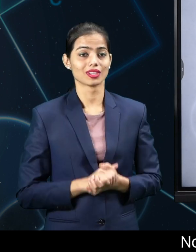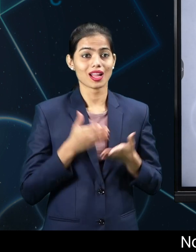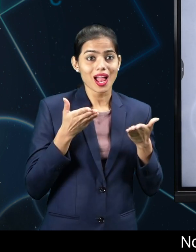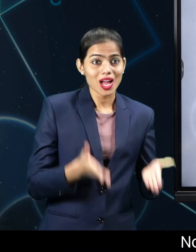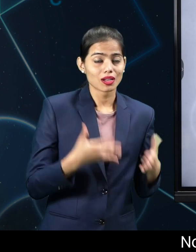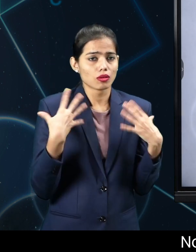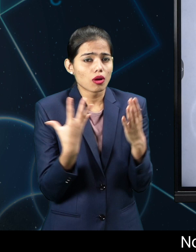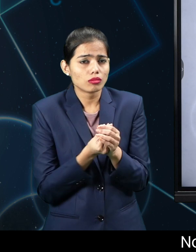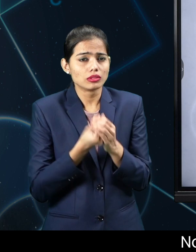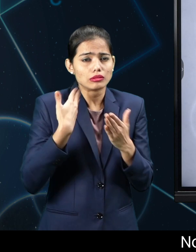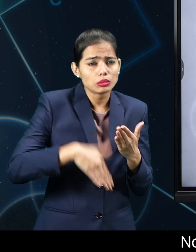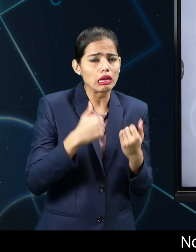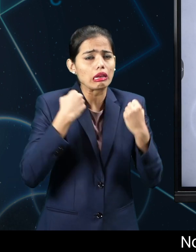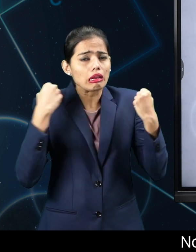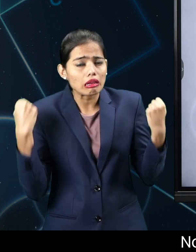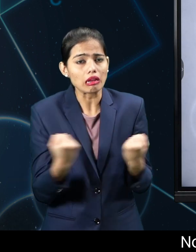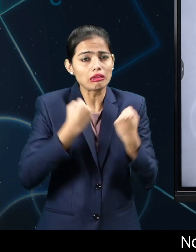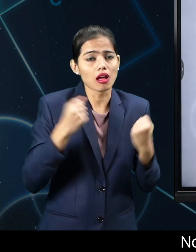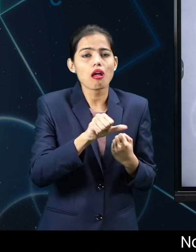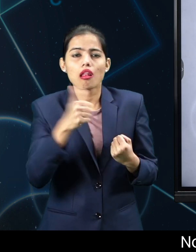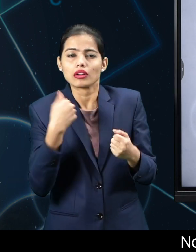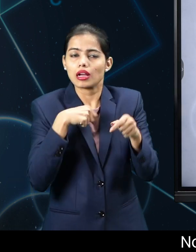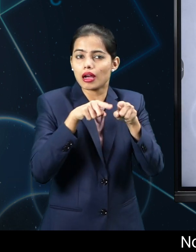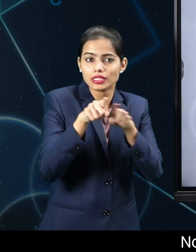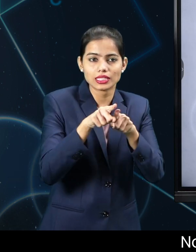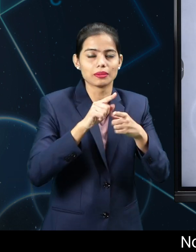1. Now we will try another example.